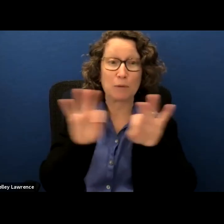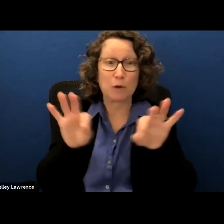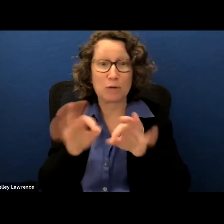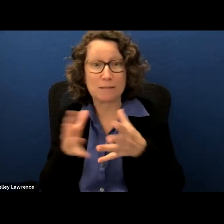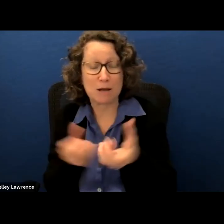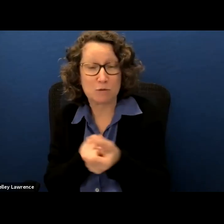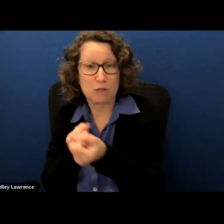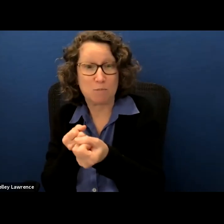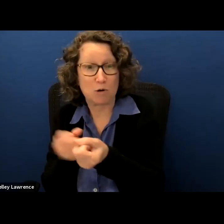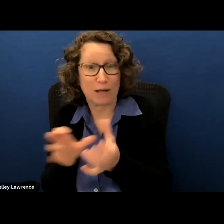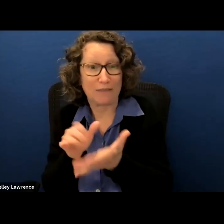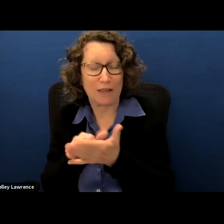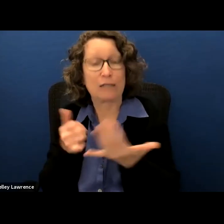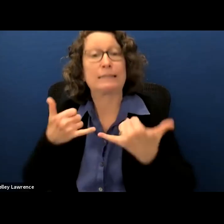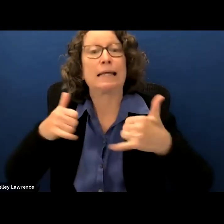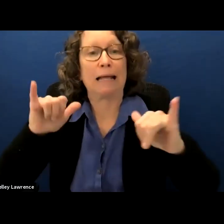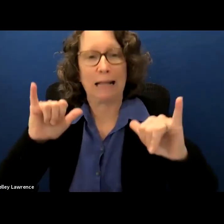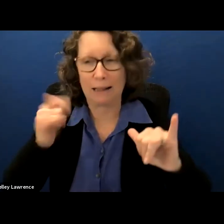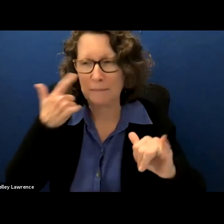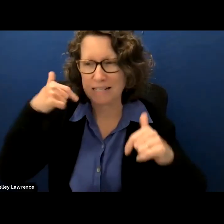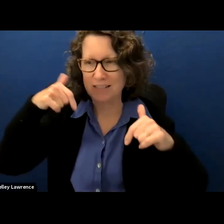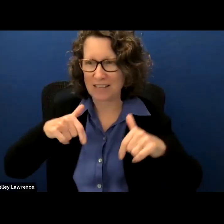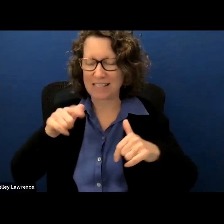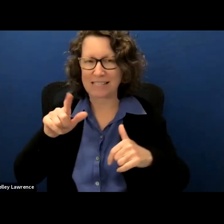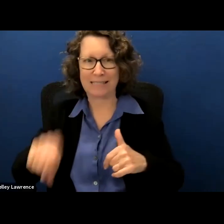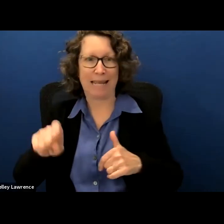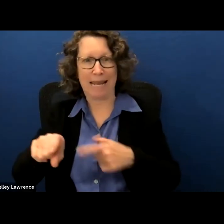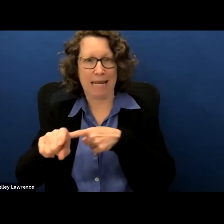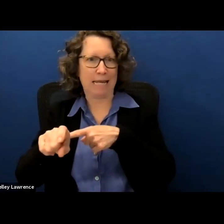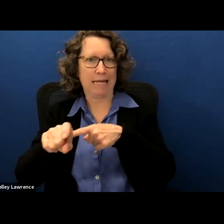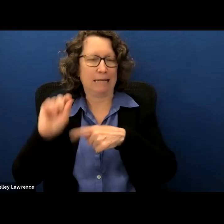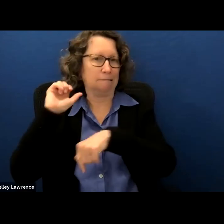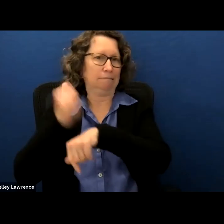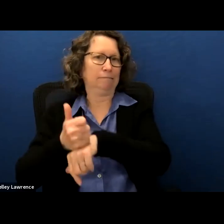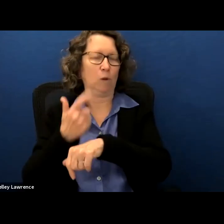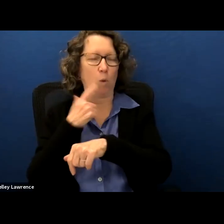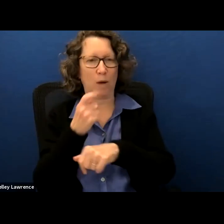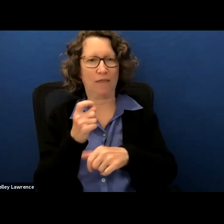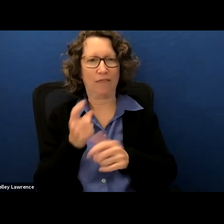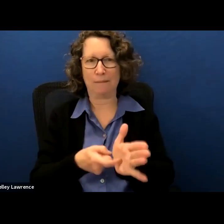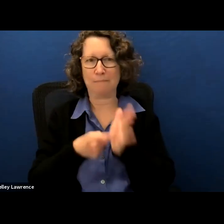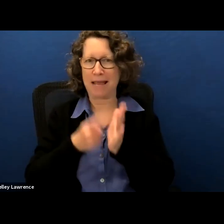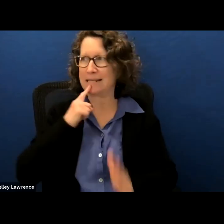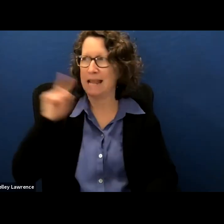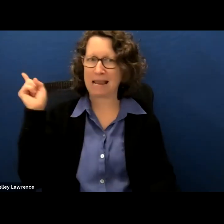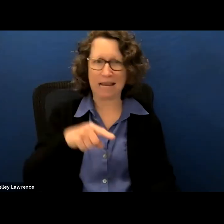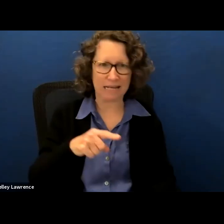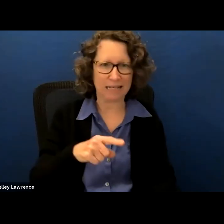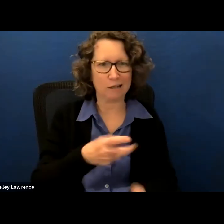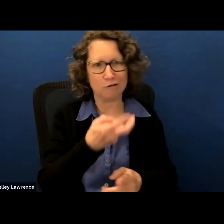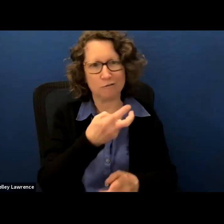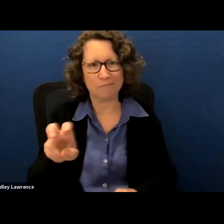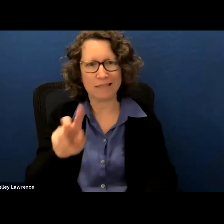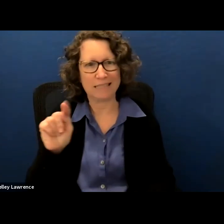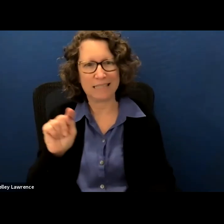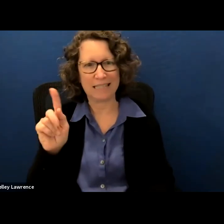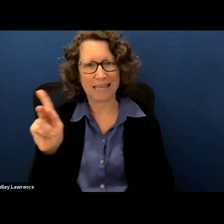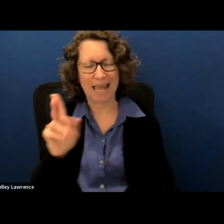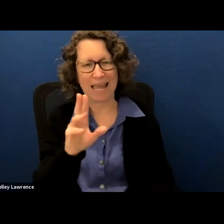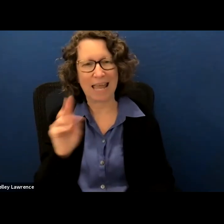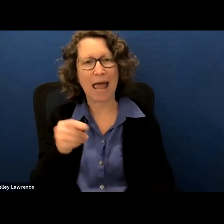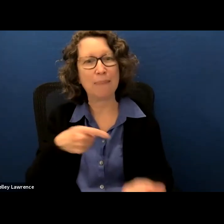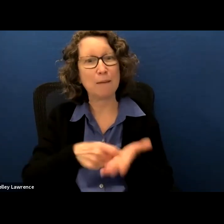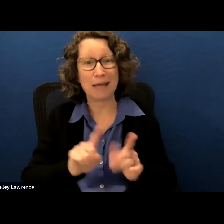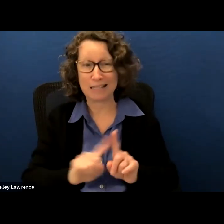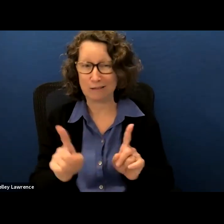support to get there. But yet, because this now need, with the mandated, transitional Correct. kindergarten and the pay